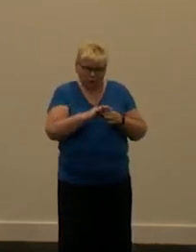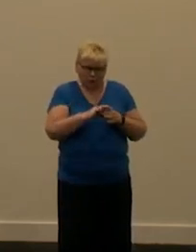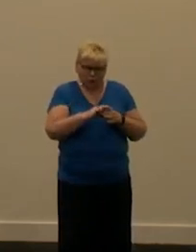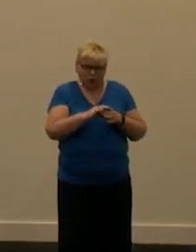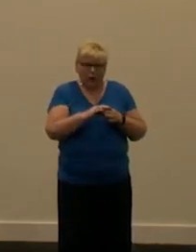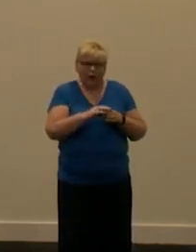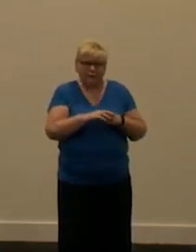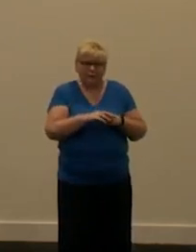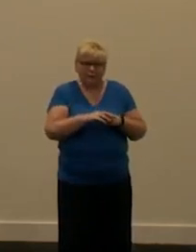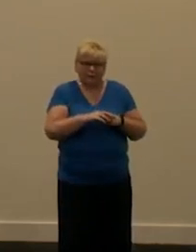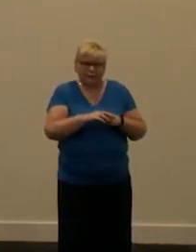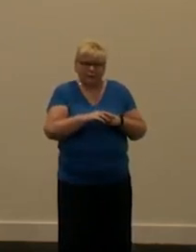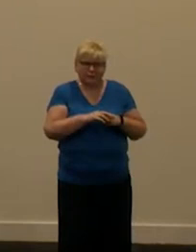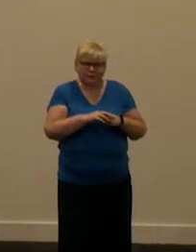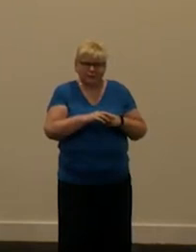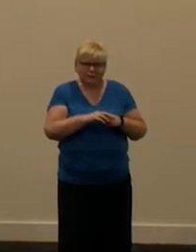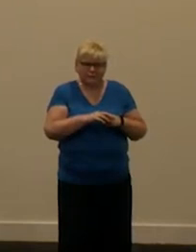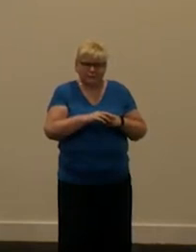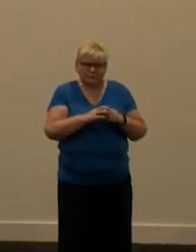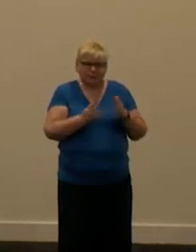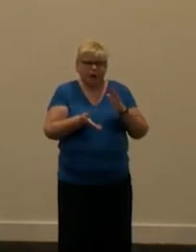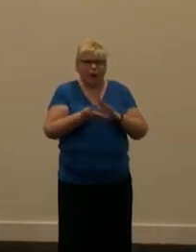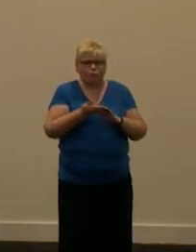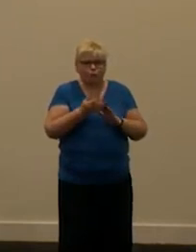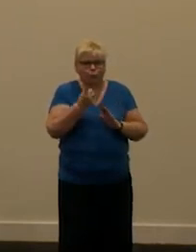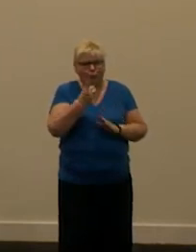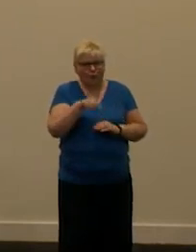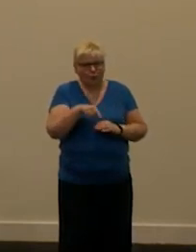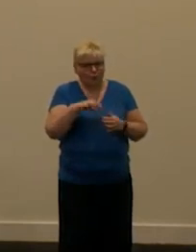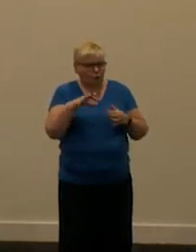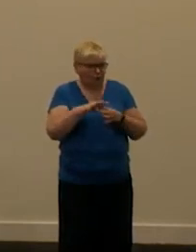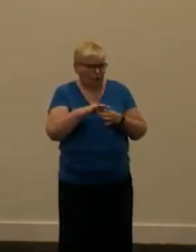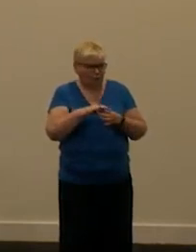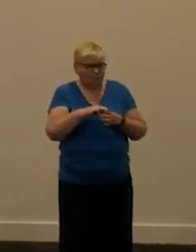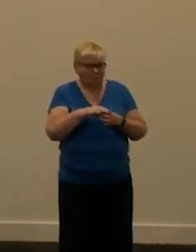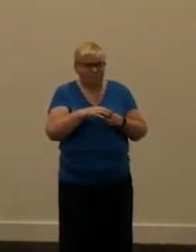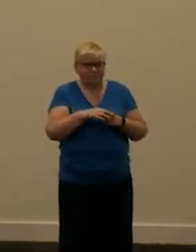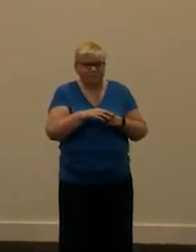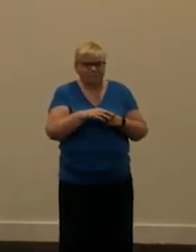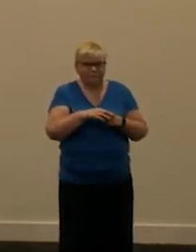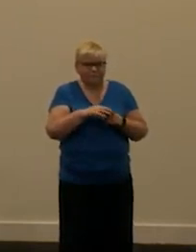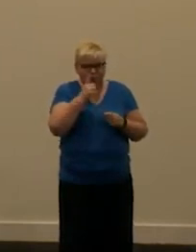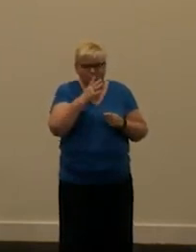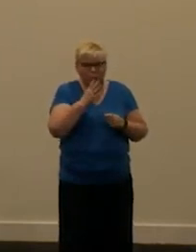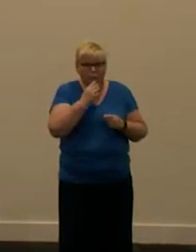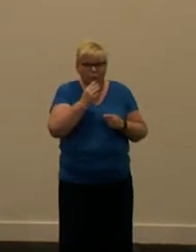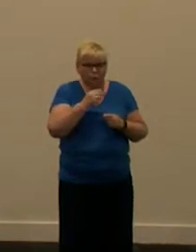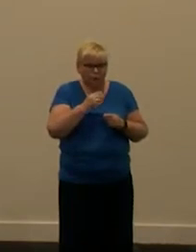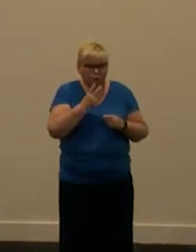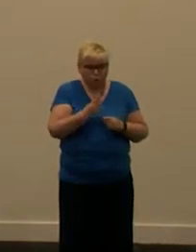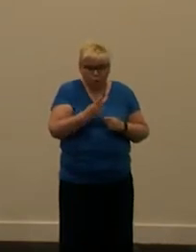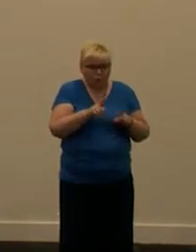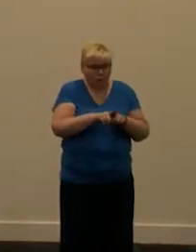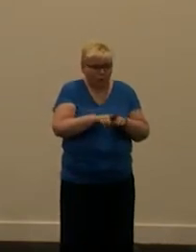the Virtual Wan Hub up to 1,000 connections. You can use EKV1 or EKV2 for